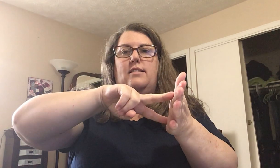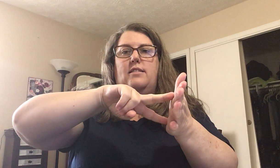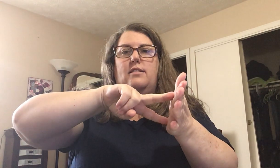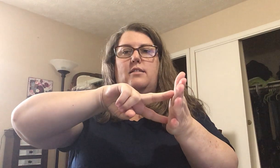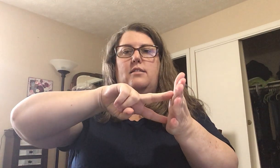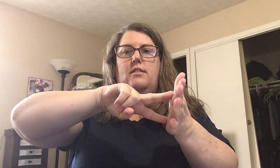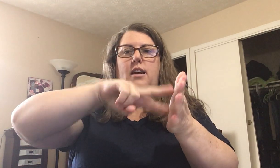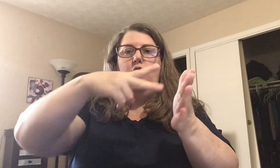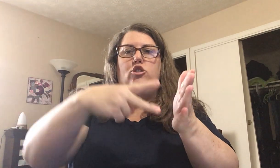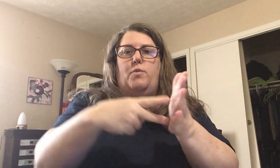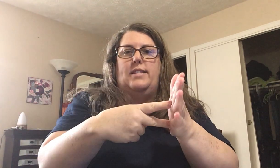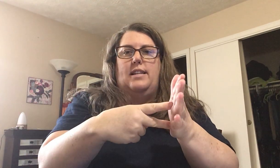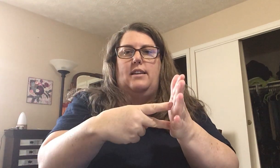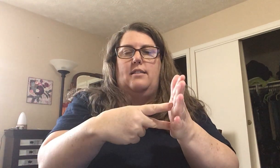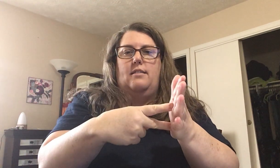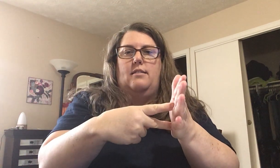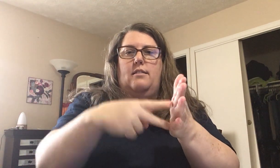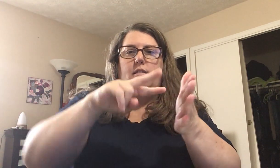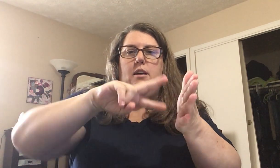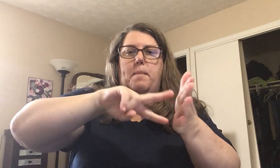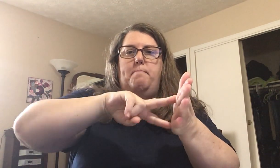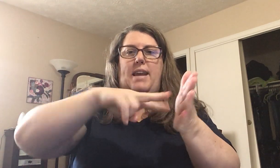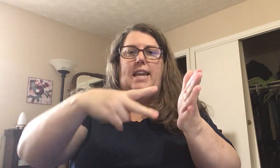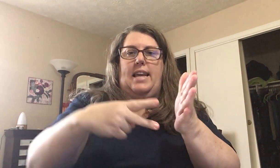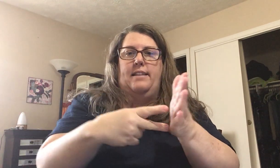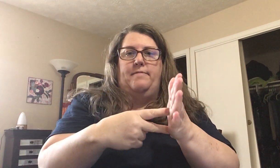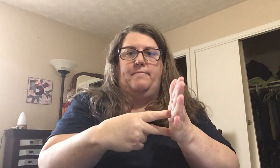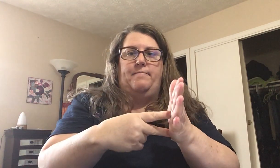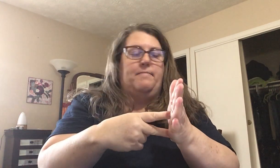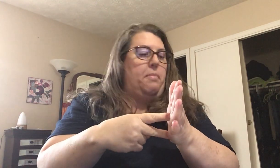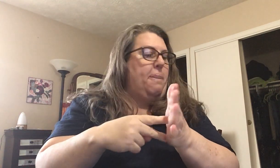this and you twist it. Meaning.